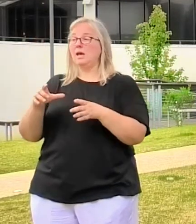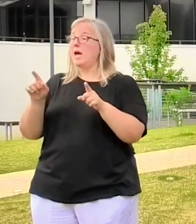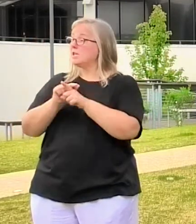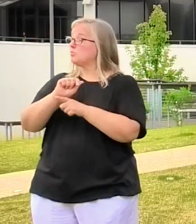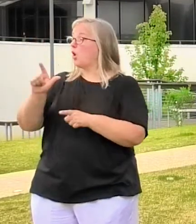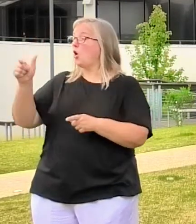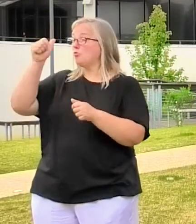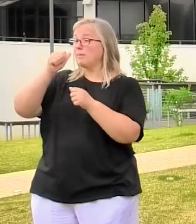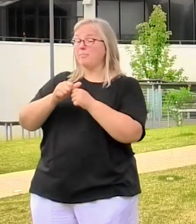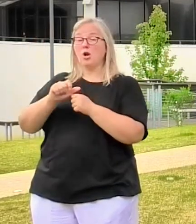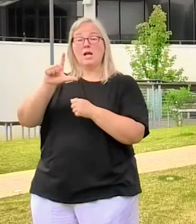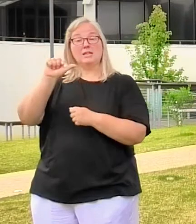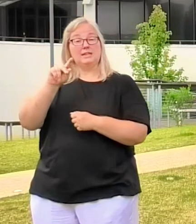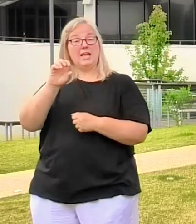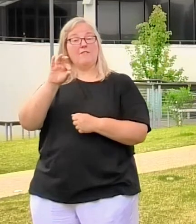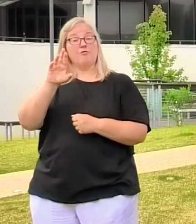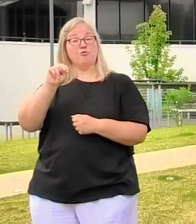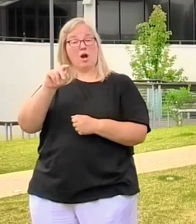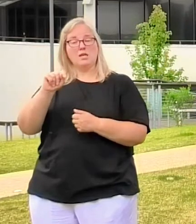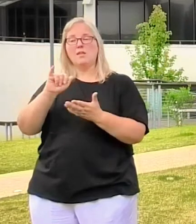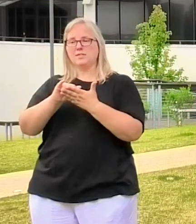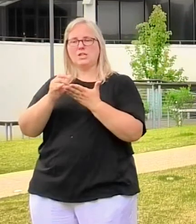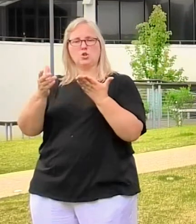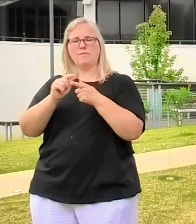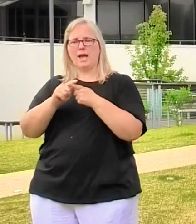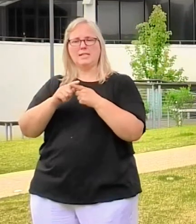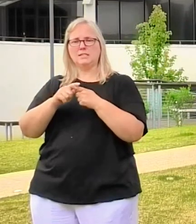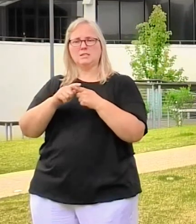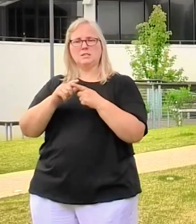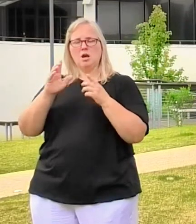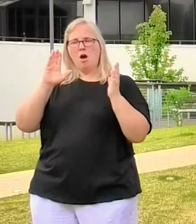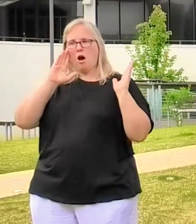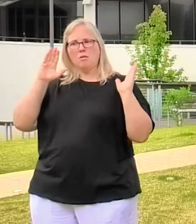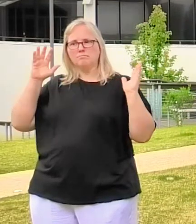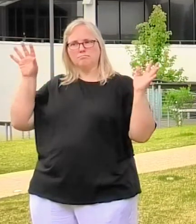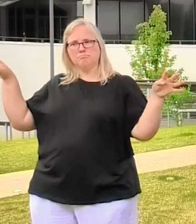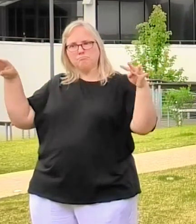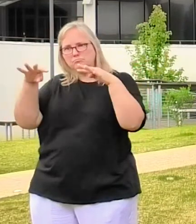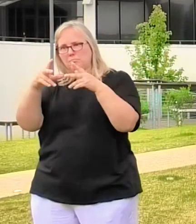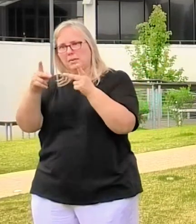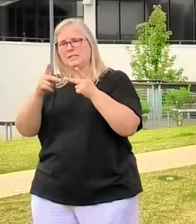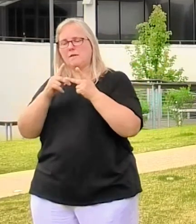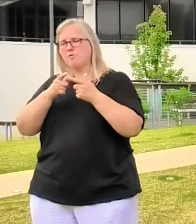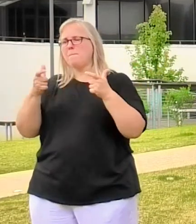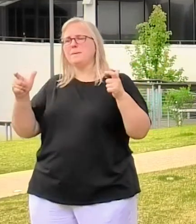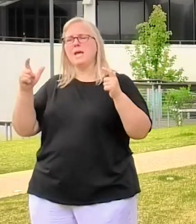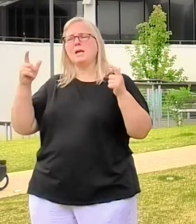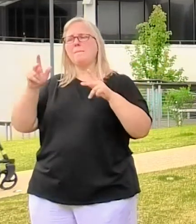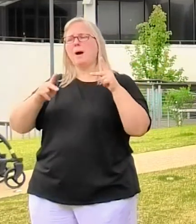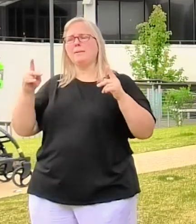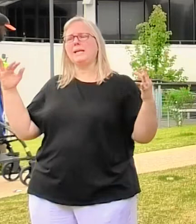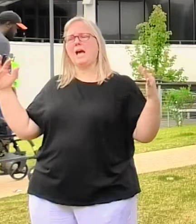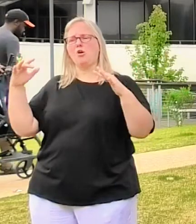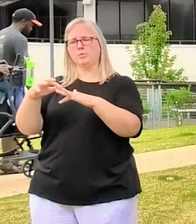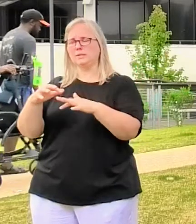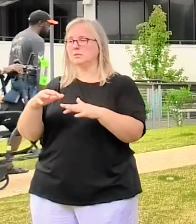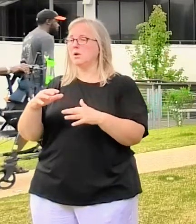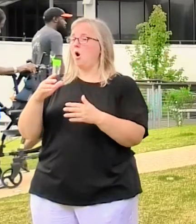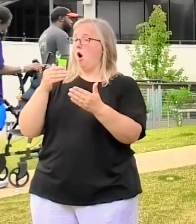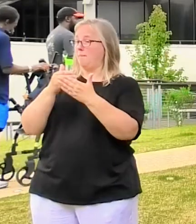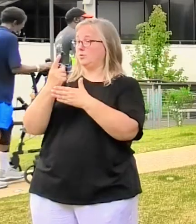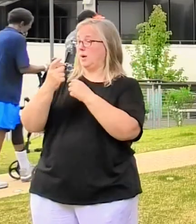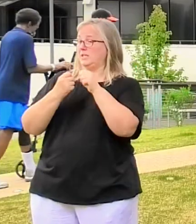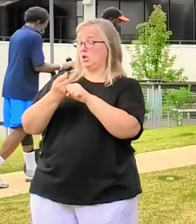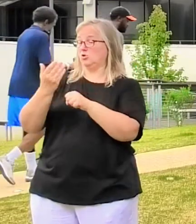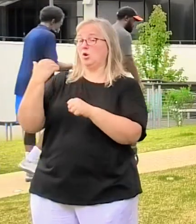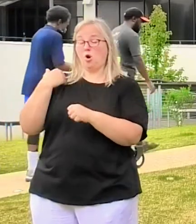lakefront has served as a focal point for huge public gatherings. Almost a year ago, in support of the